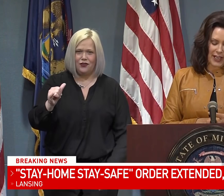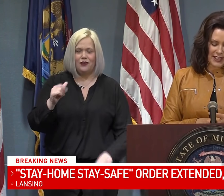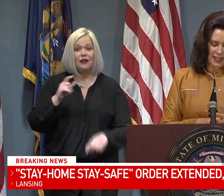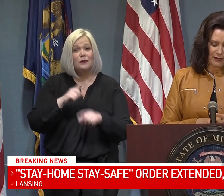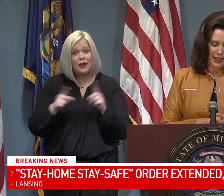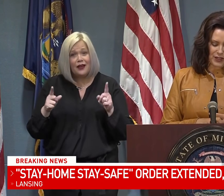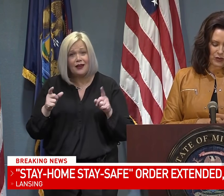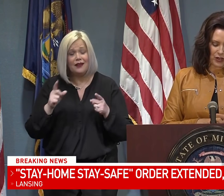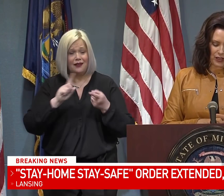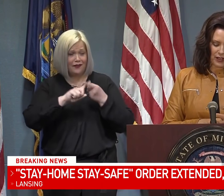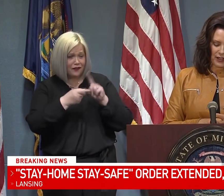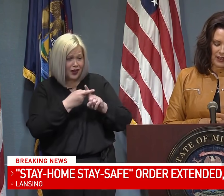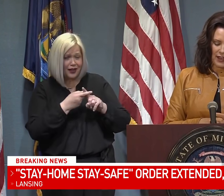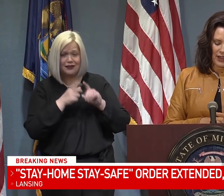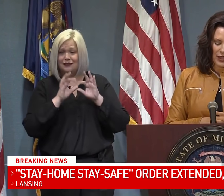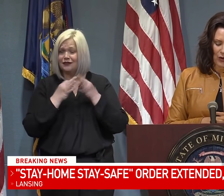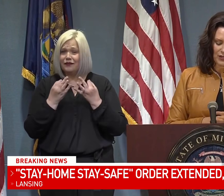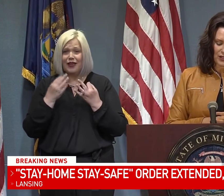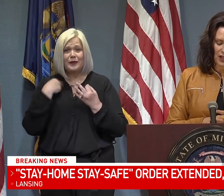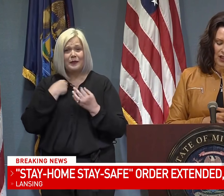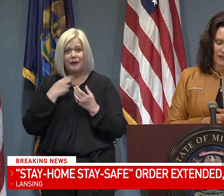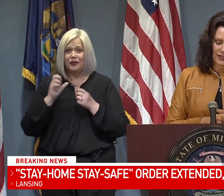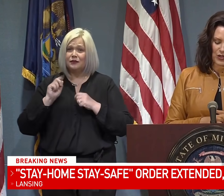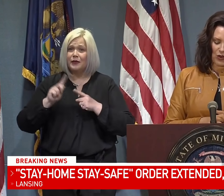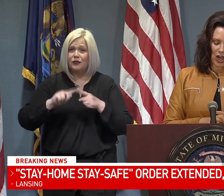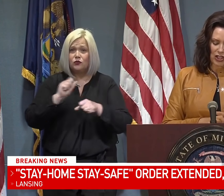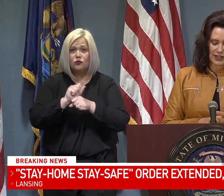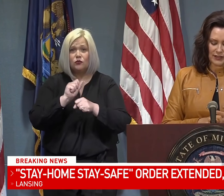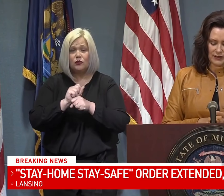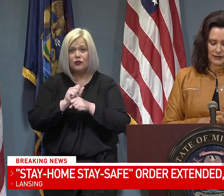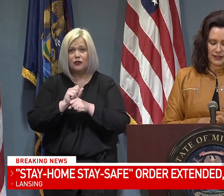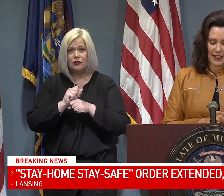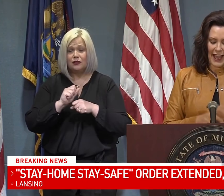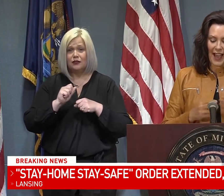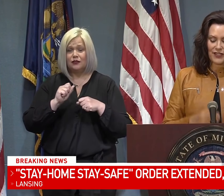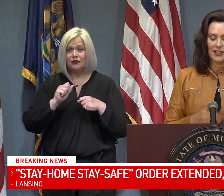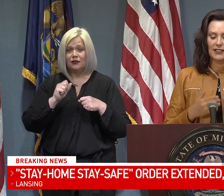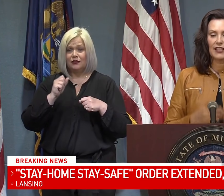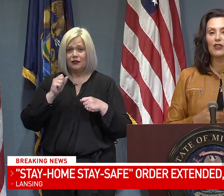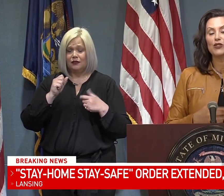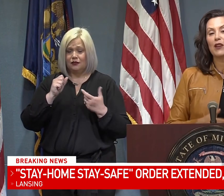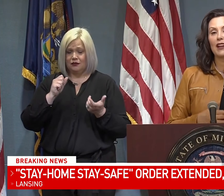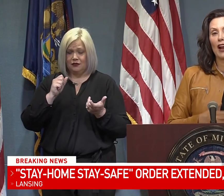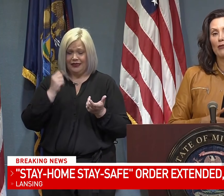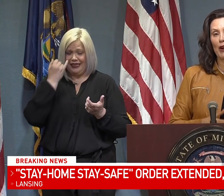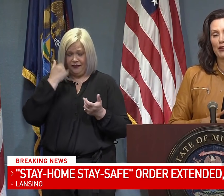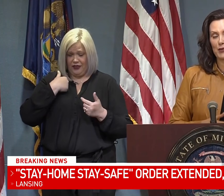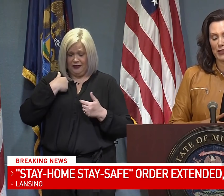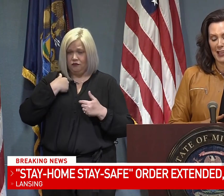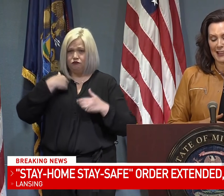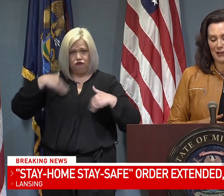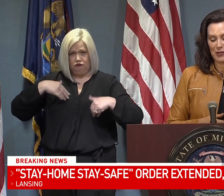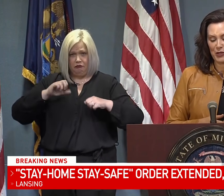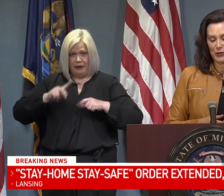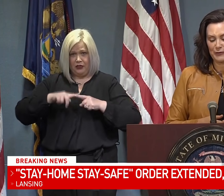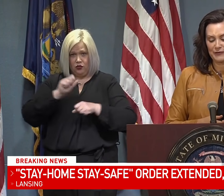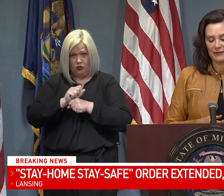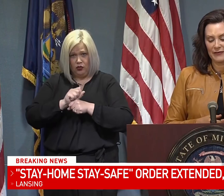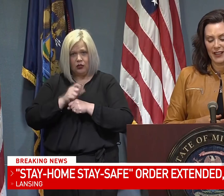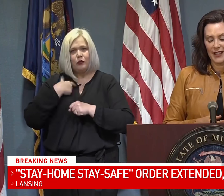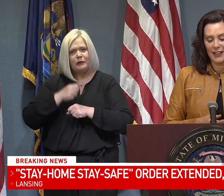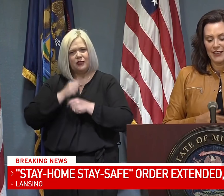and friends head back to work, those of us who aren't have to continue doing our part to protect them